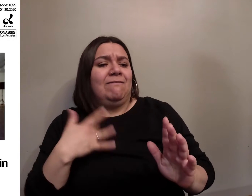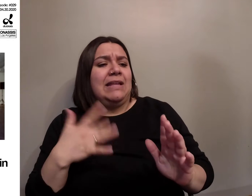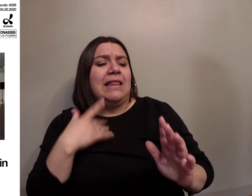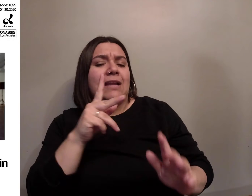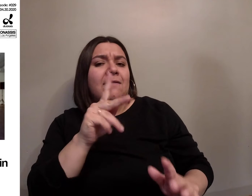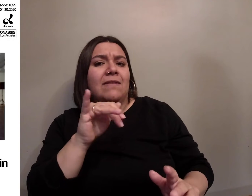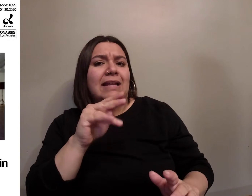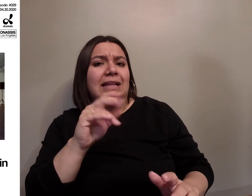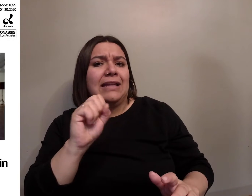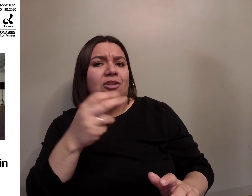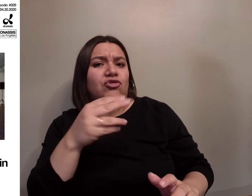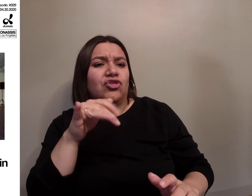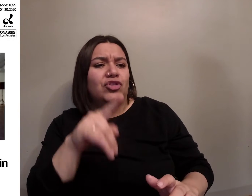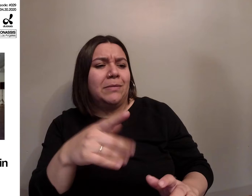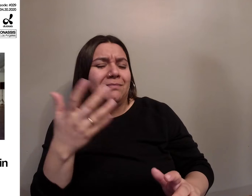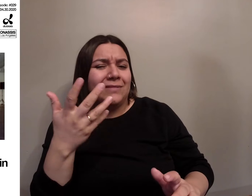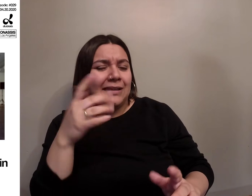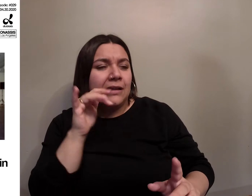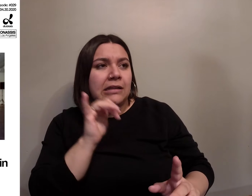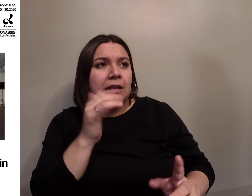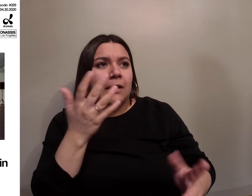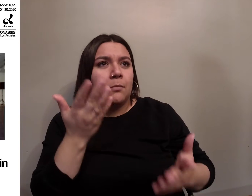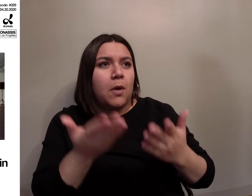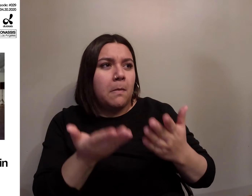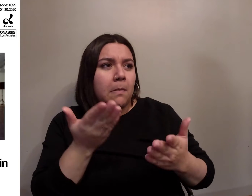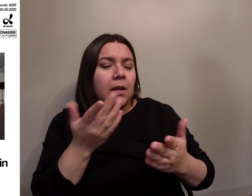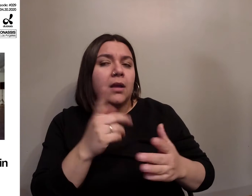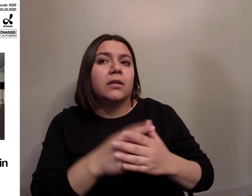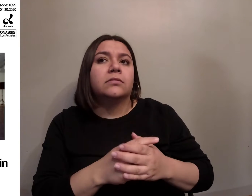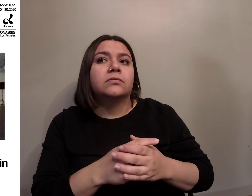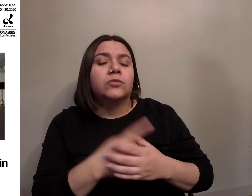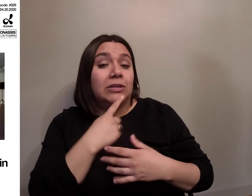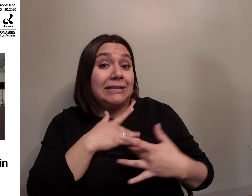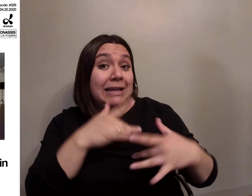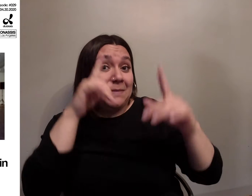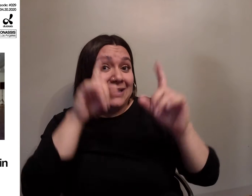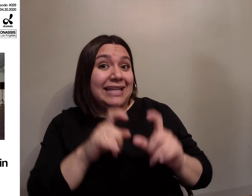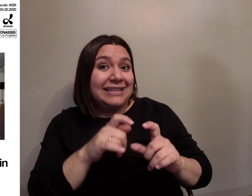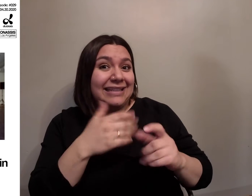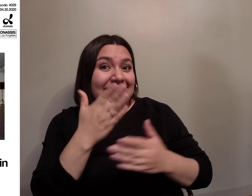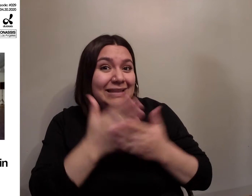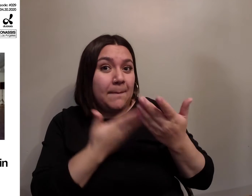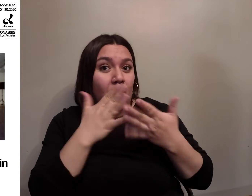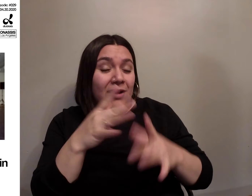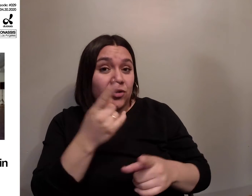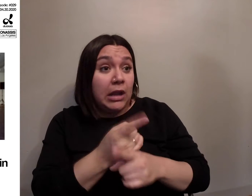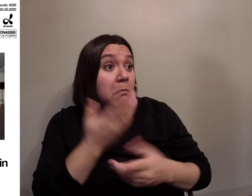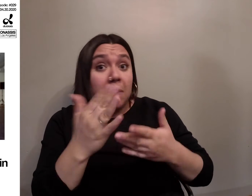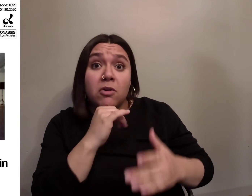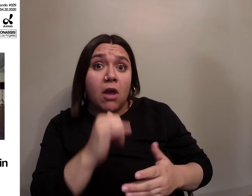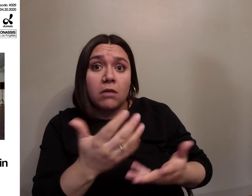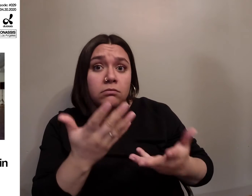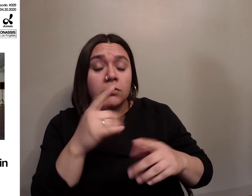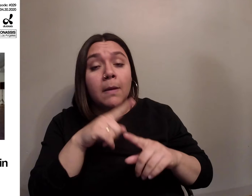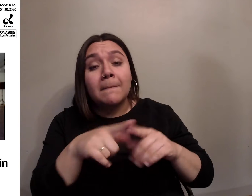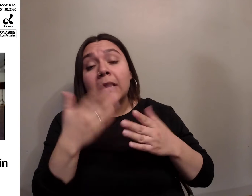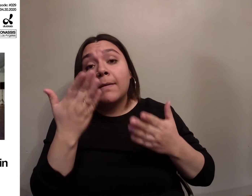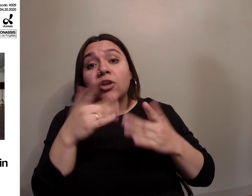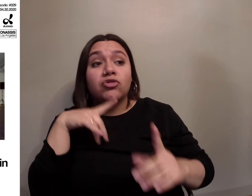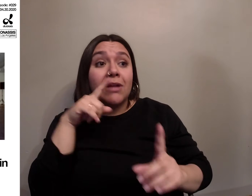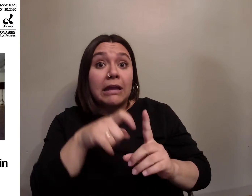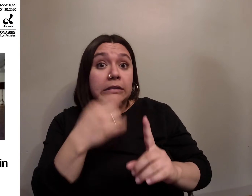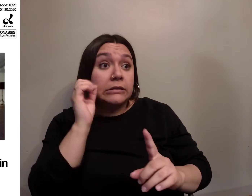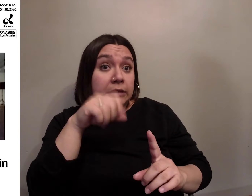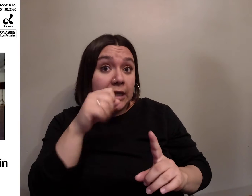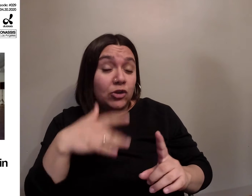of kinship, though, is probably put to the test in some way, or maybe not. Maybe I should